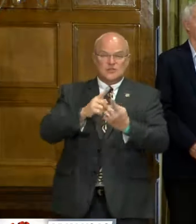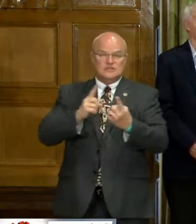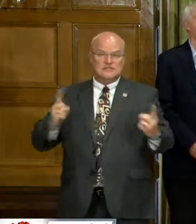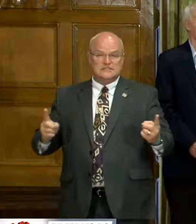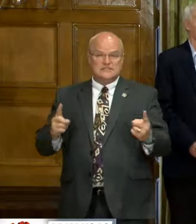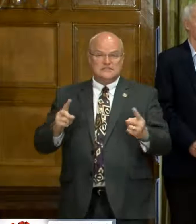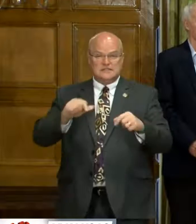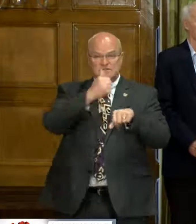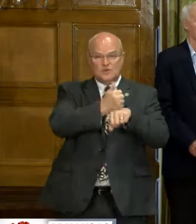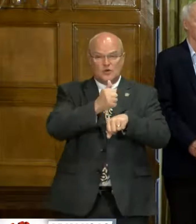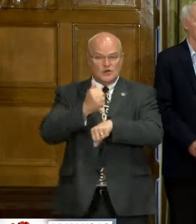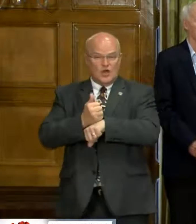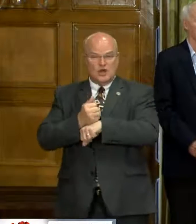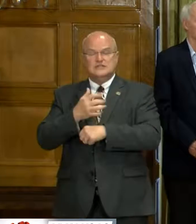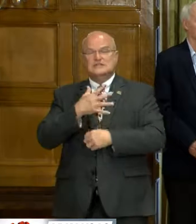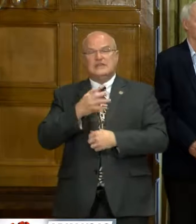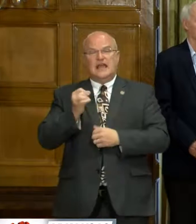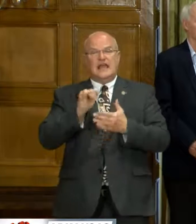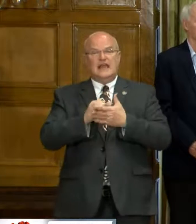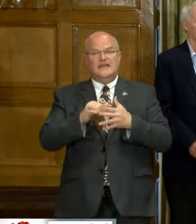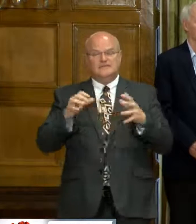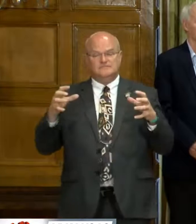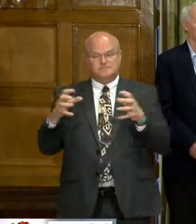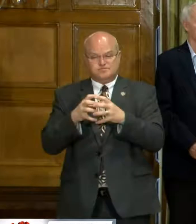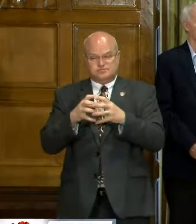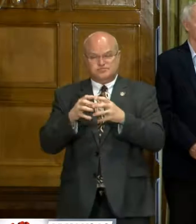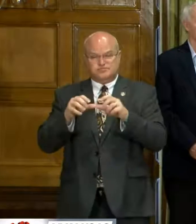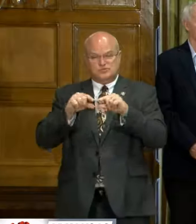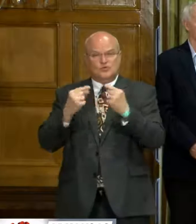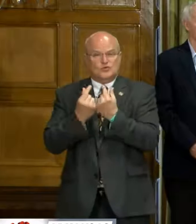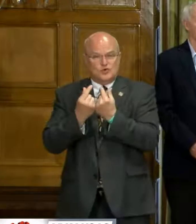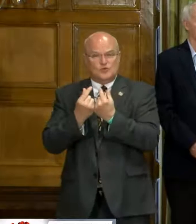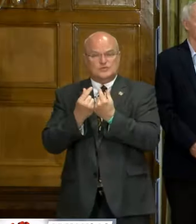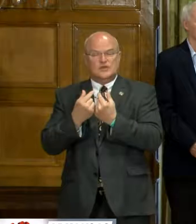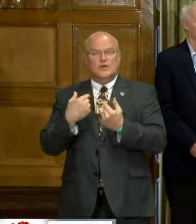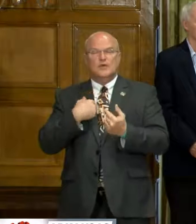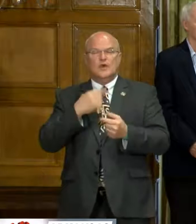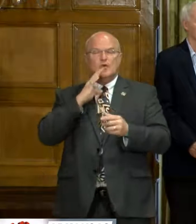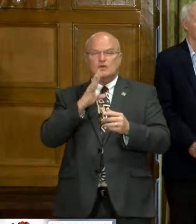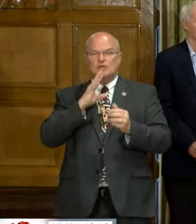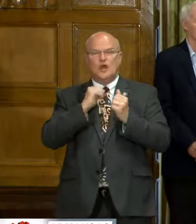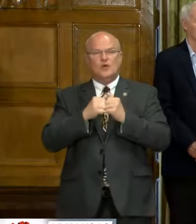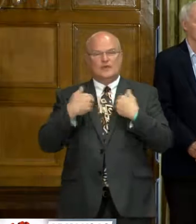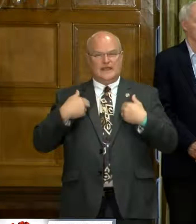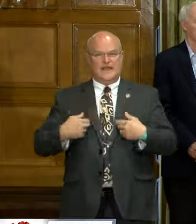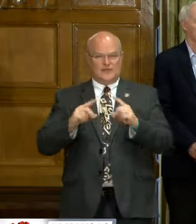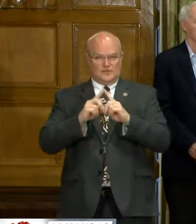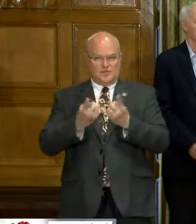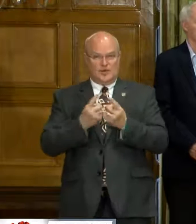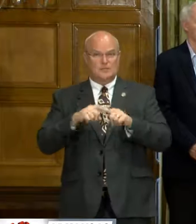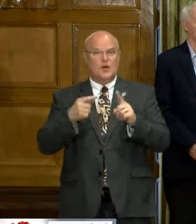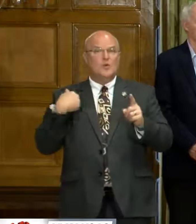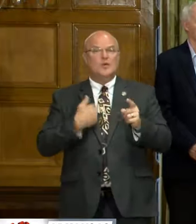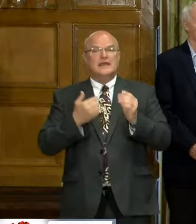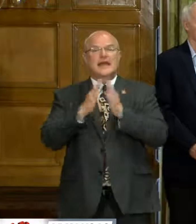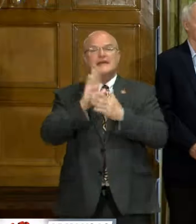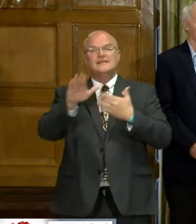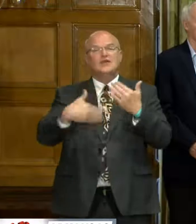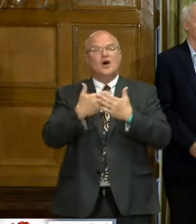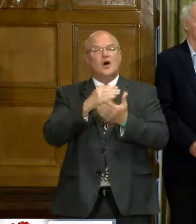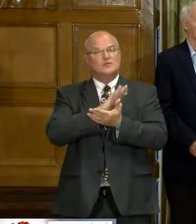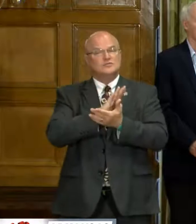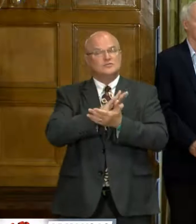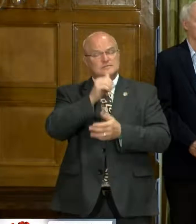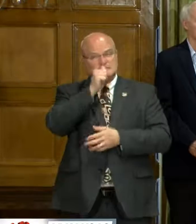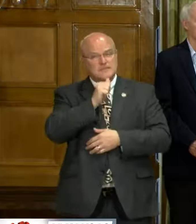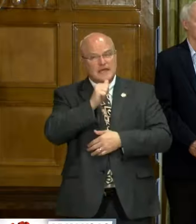distancing protocols and with the congregate settings, we will be consulting with them, but we would ask that all schools